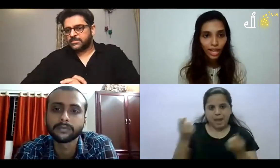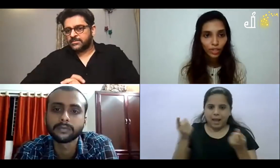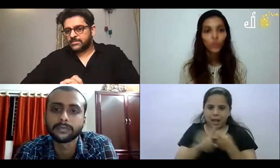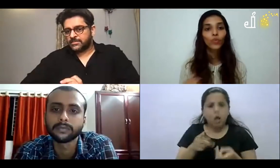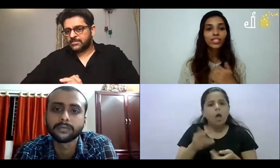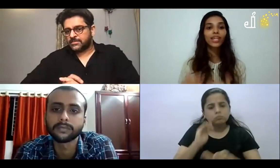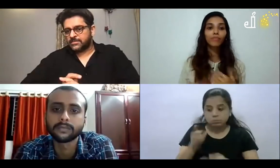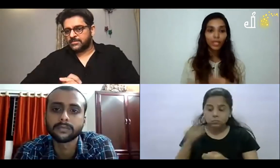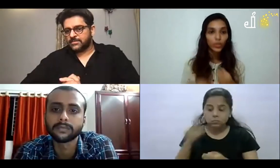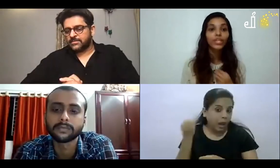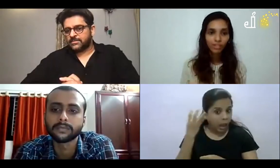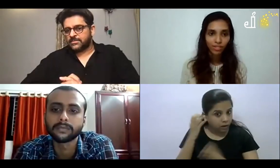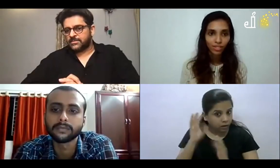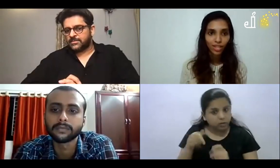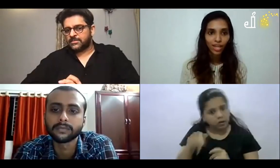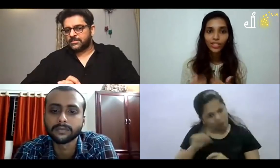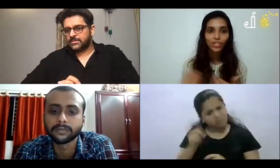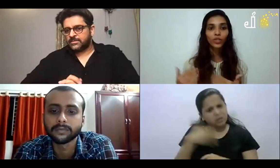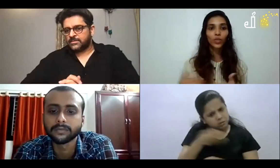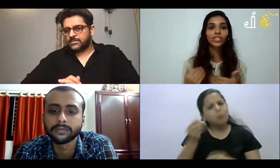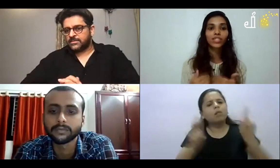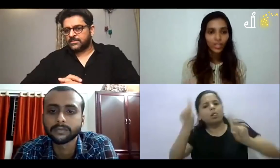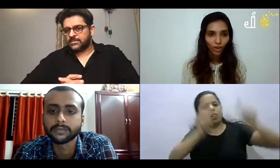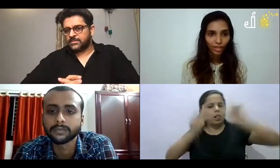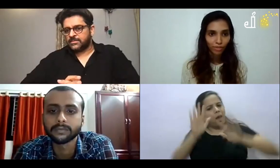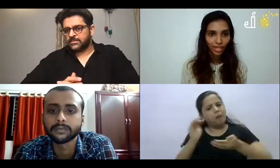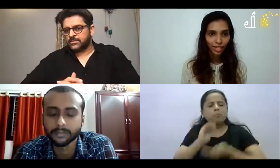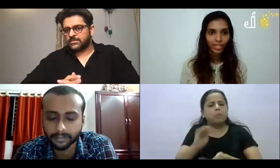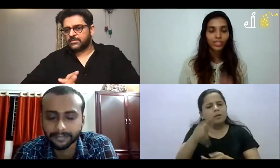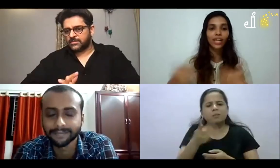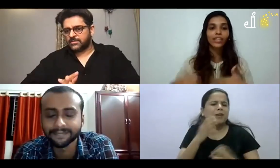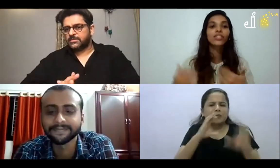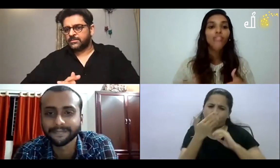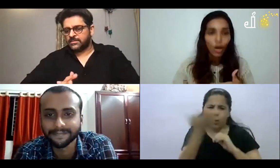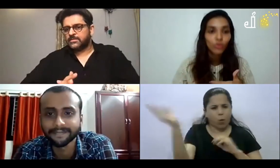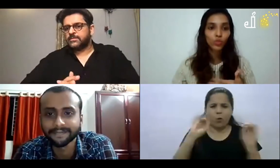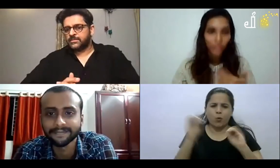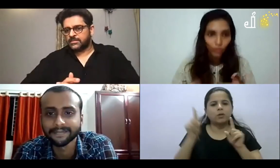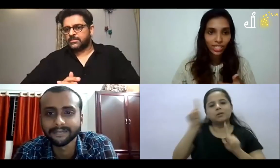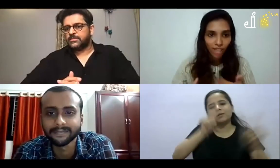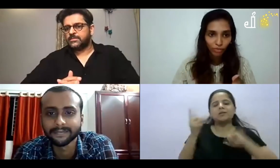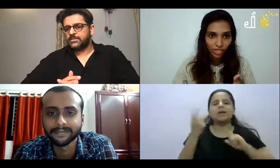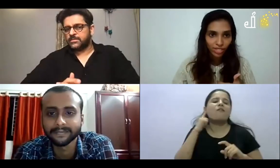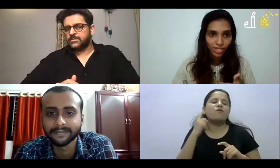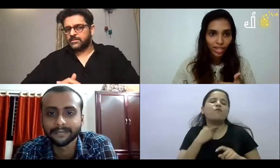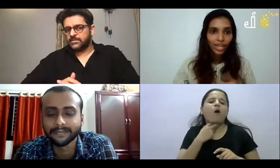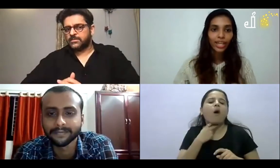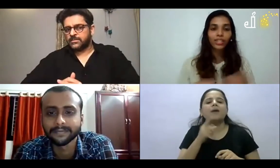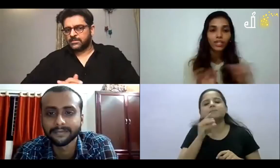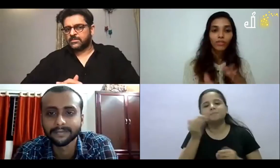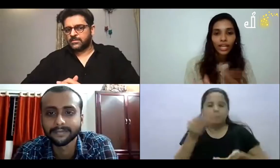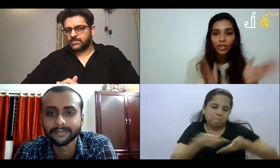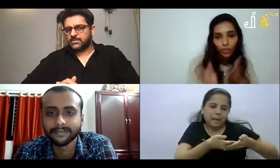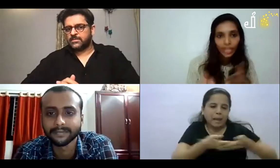normal child also, we start by doing gestures. It's not we start talking immediately. It's just the sounds that we start first.